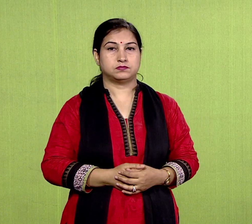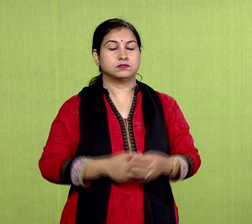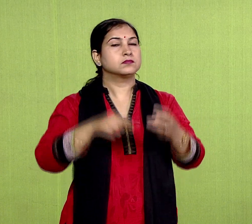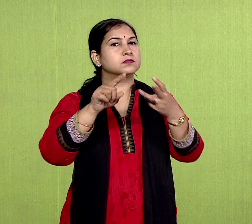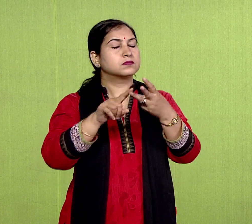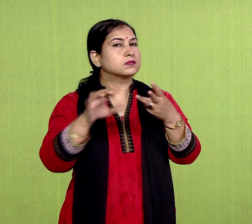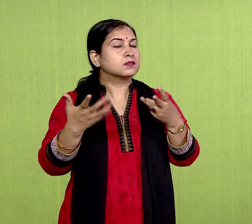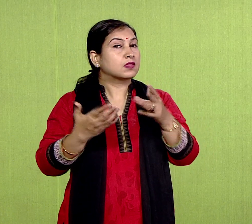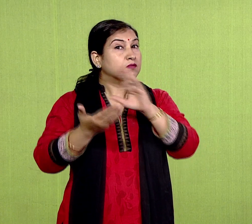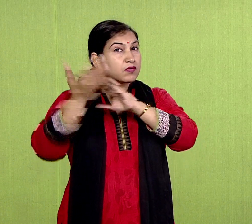who defeated the